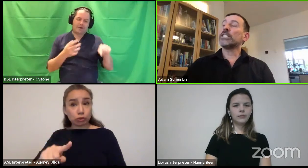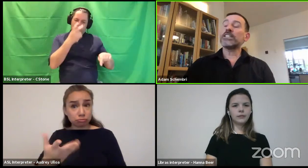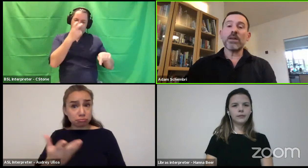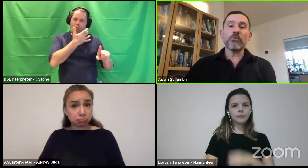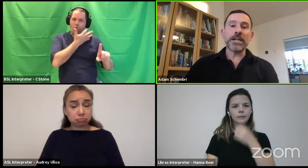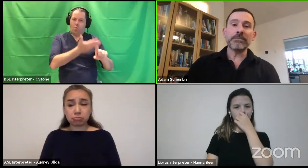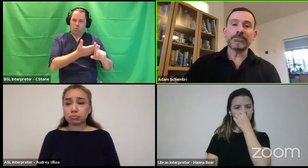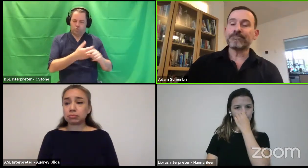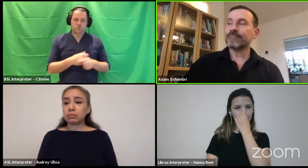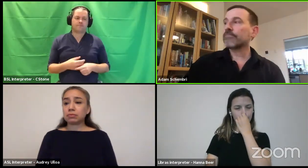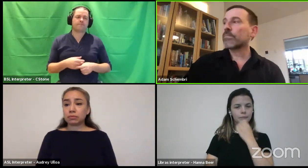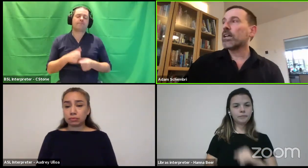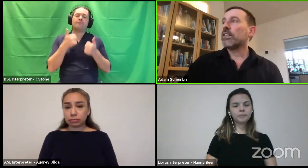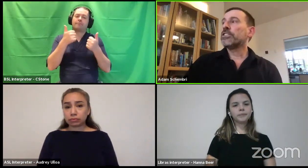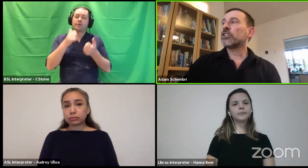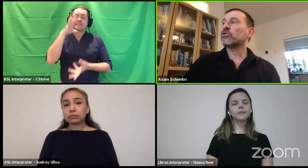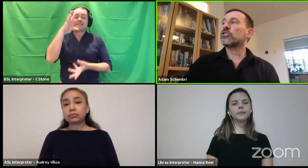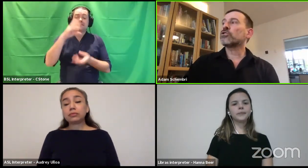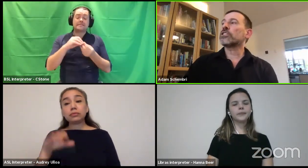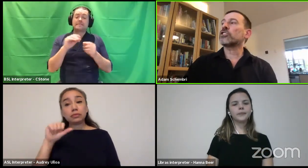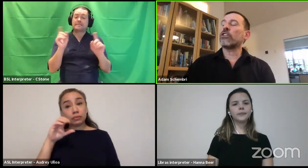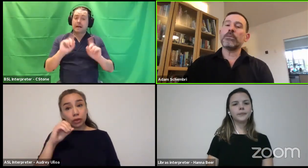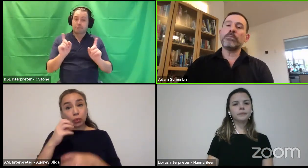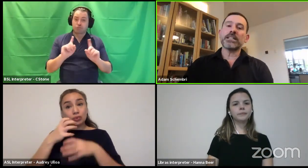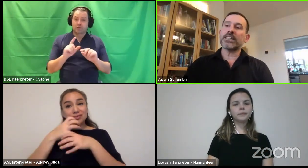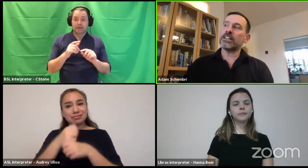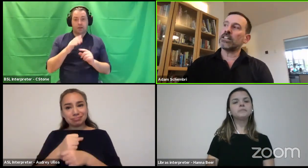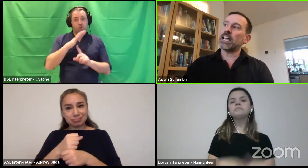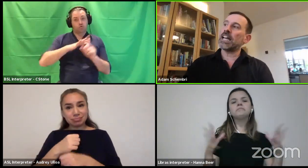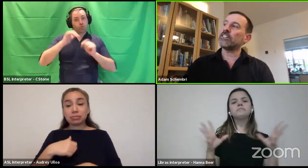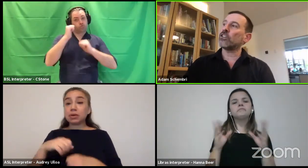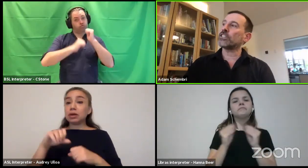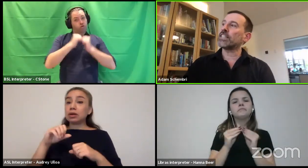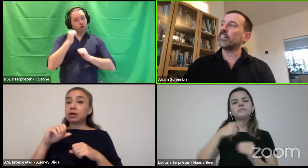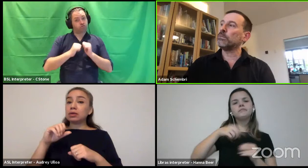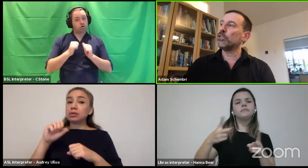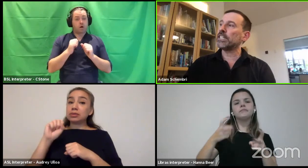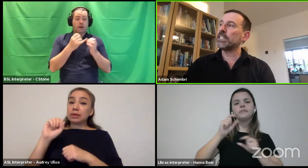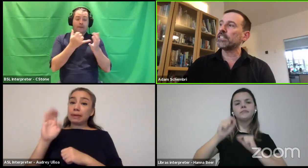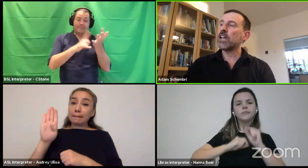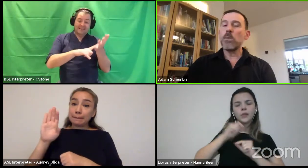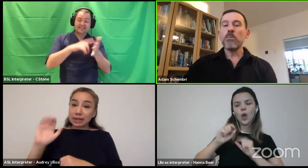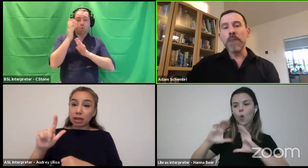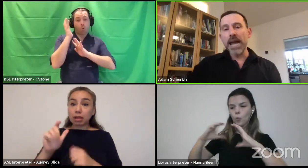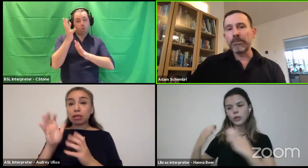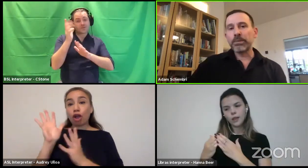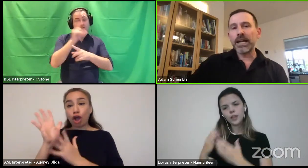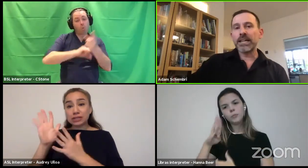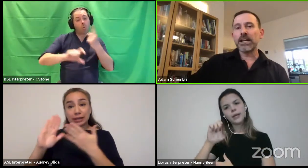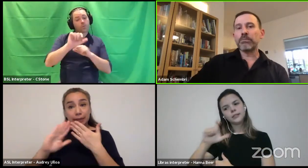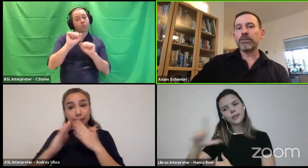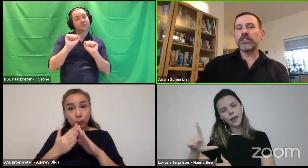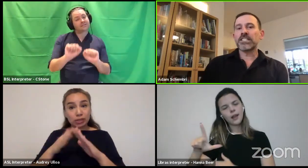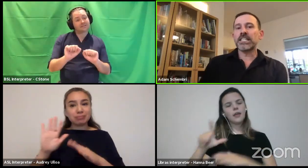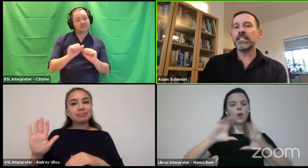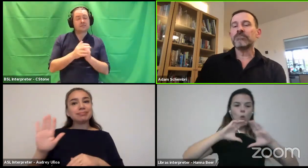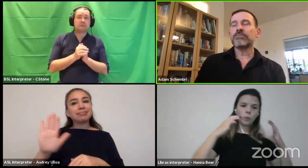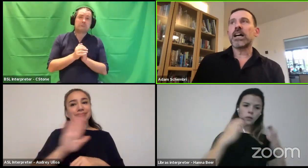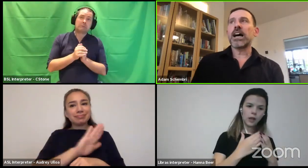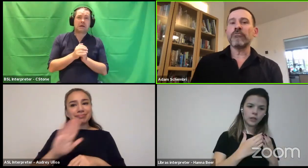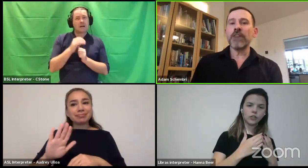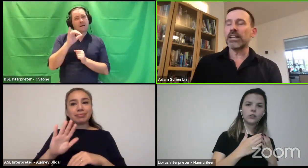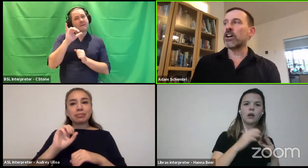So in summary, the social structure of the BSL and Auslan communities may play a